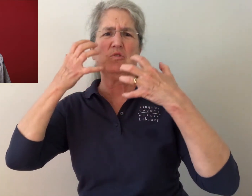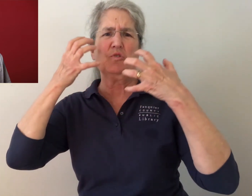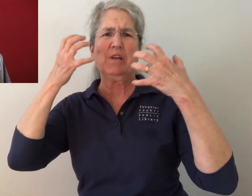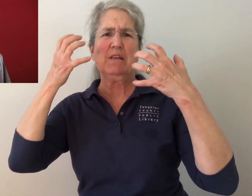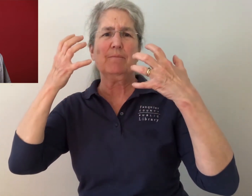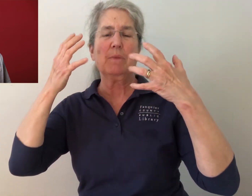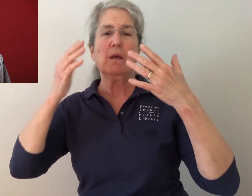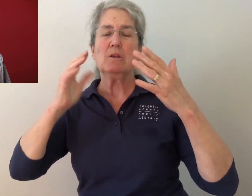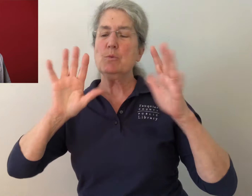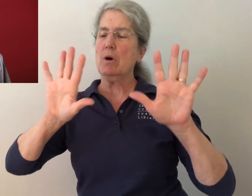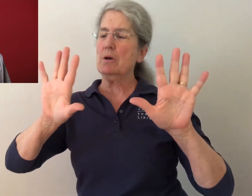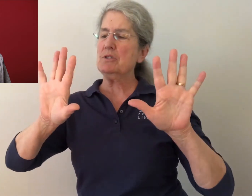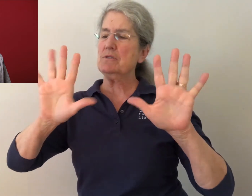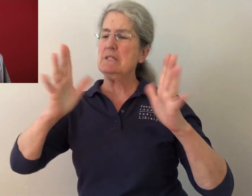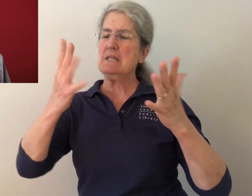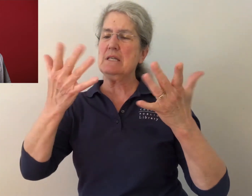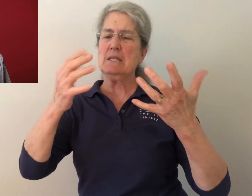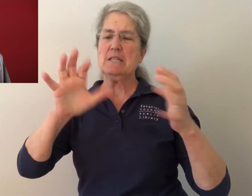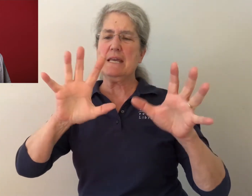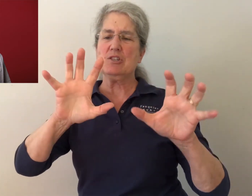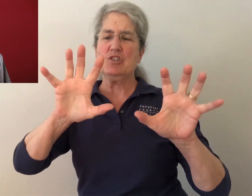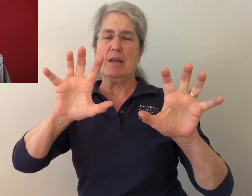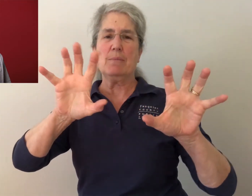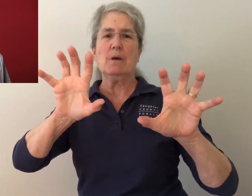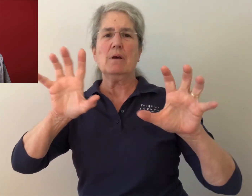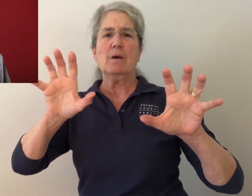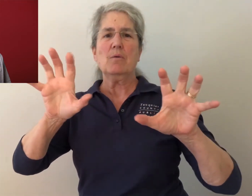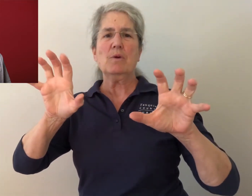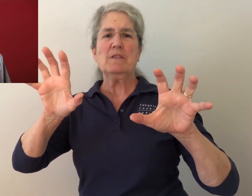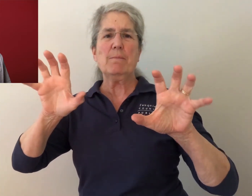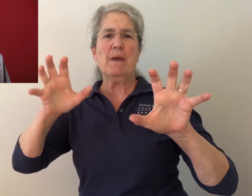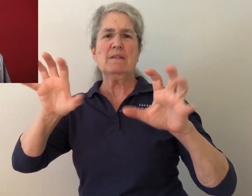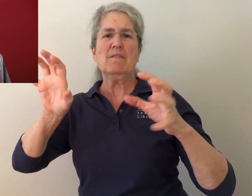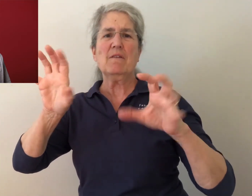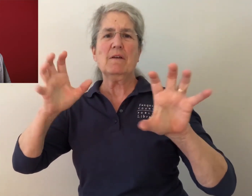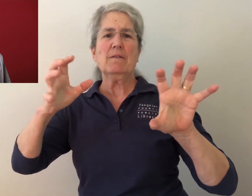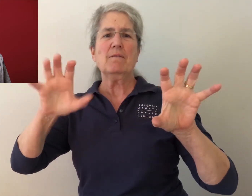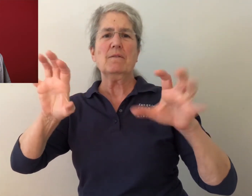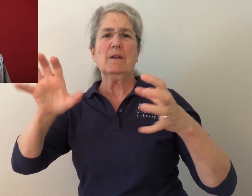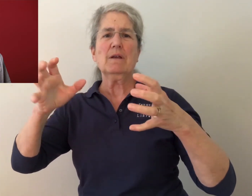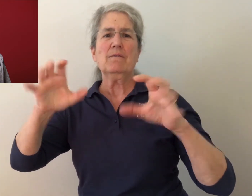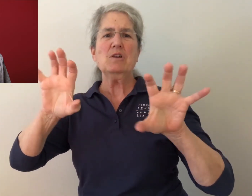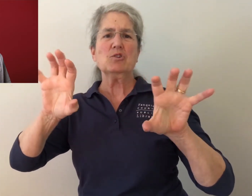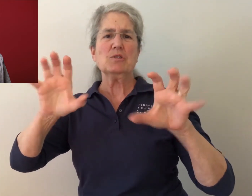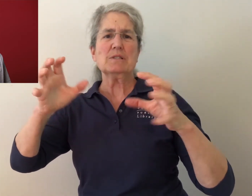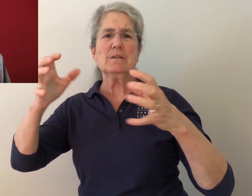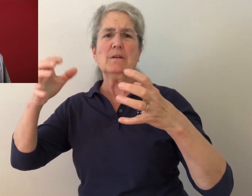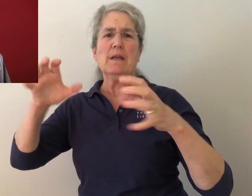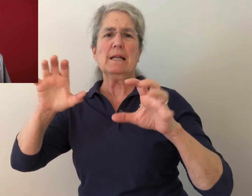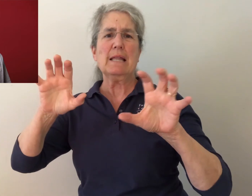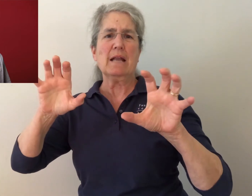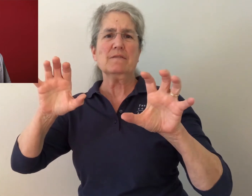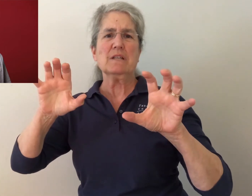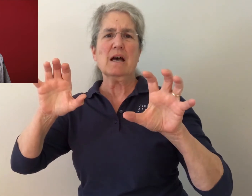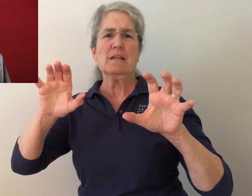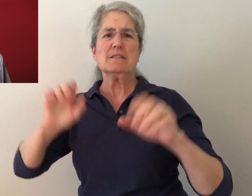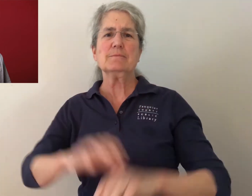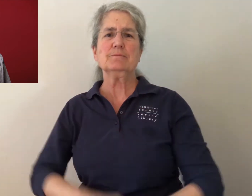Angry. You will also see this hand shape with the bent fingers in a lot of signs.